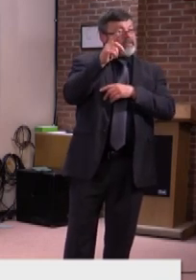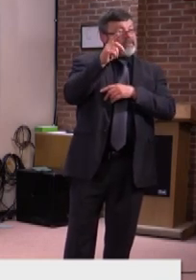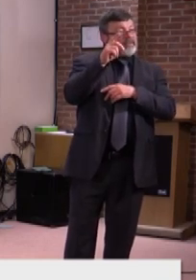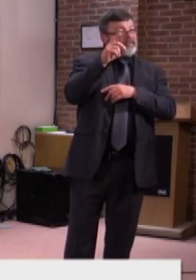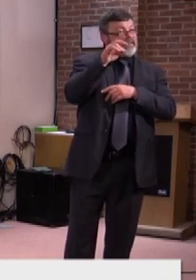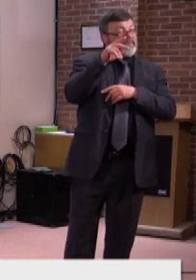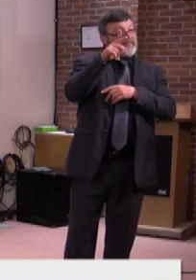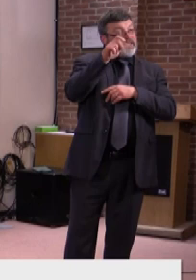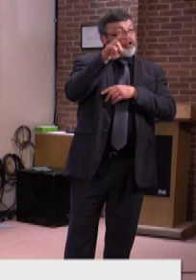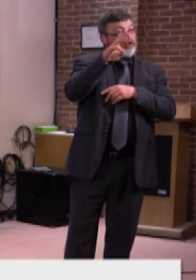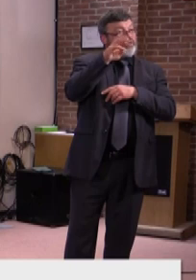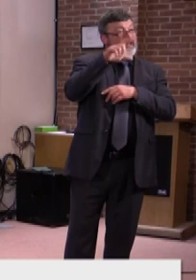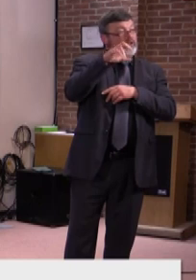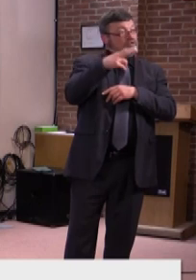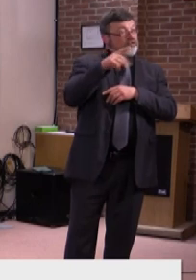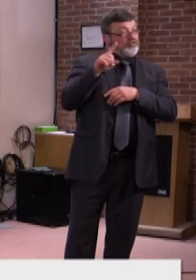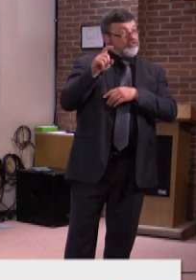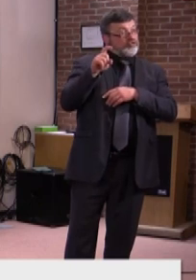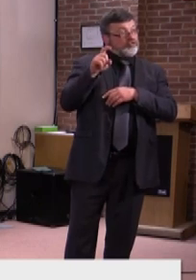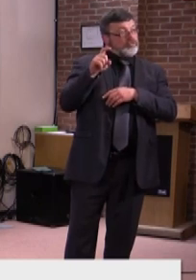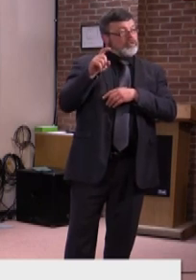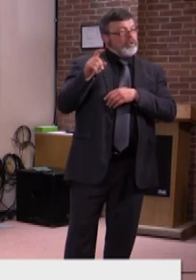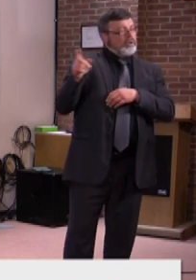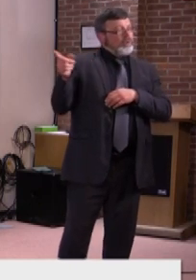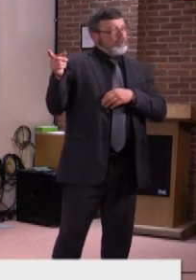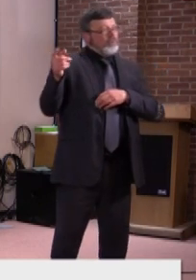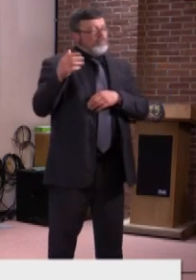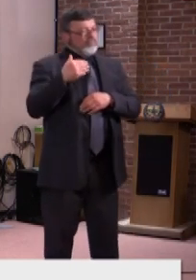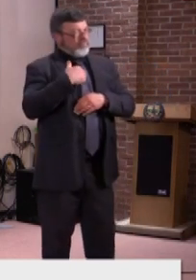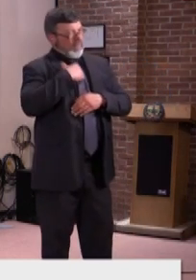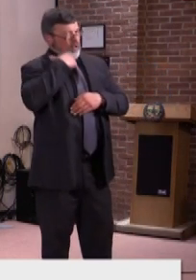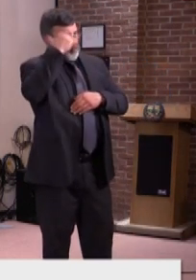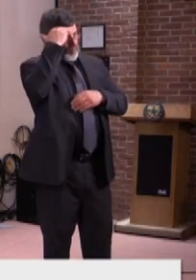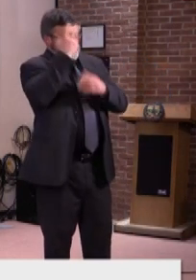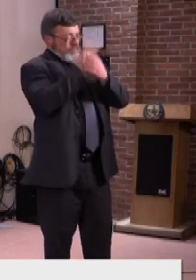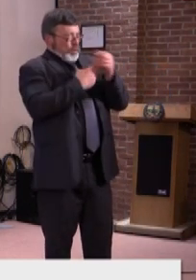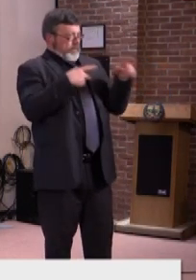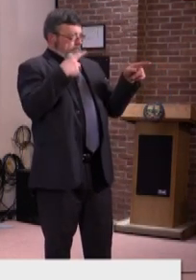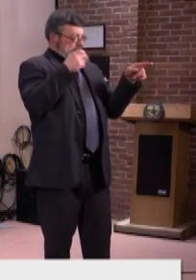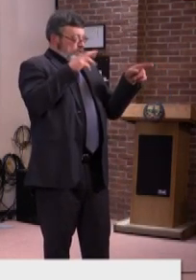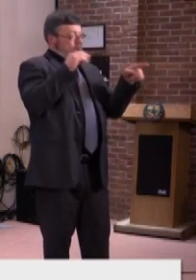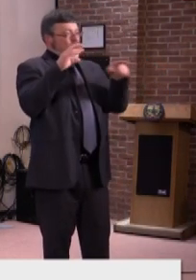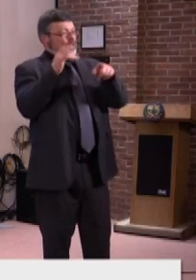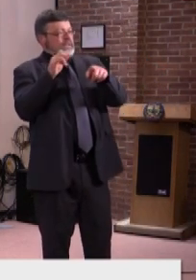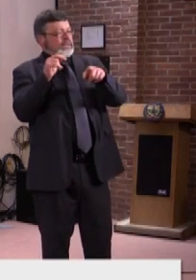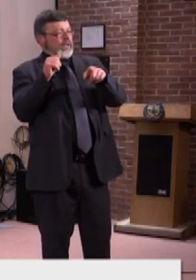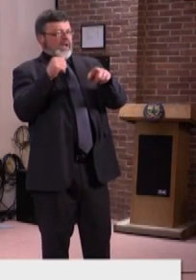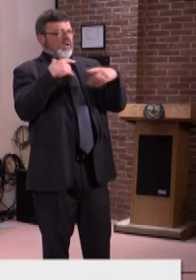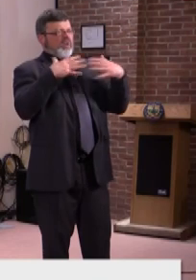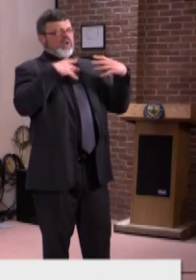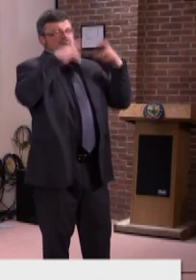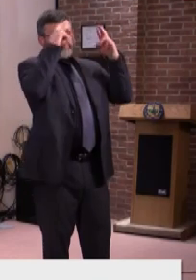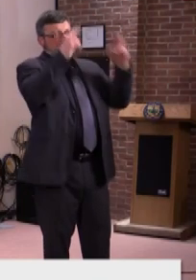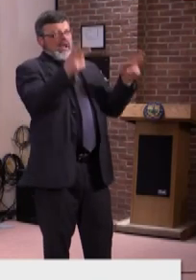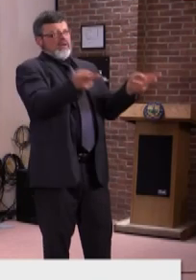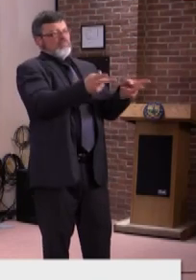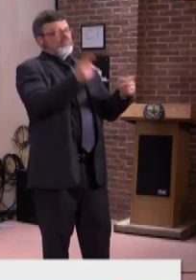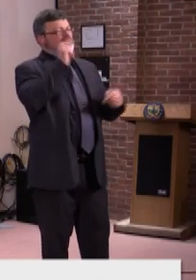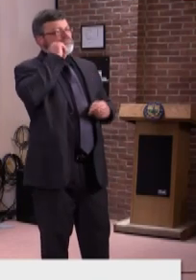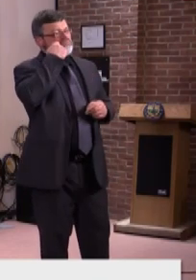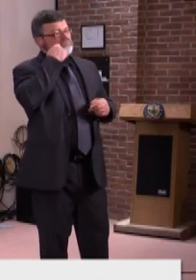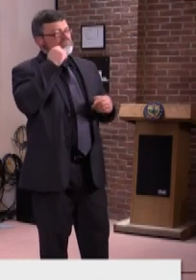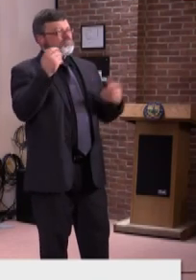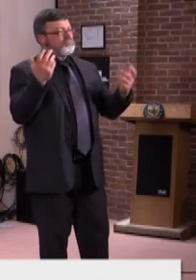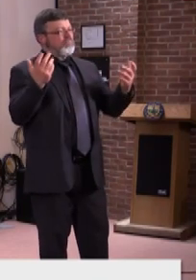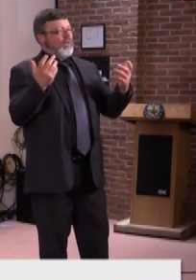again um i've known um both of them for quite some time i have a lot of respect for both of them um and uh